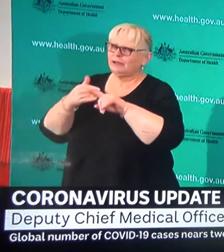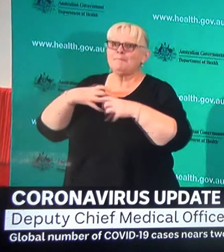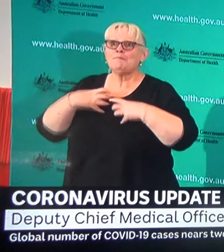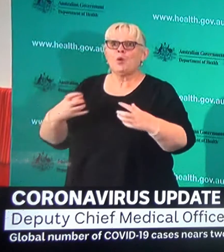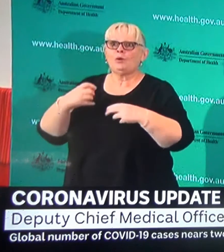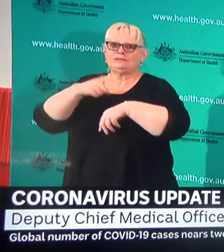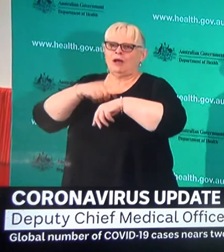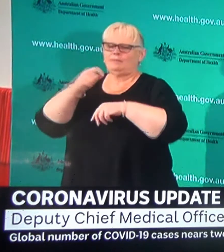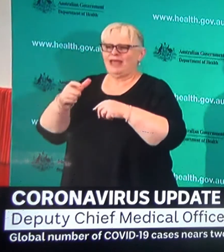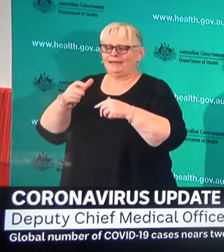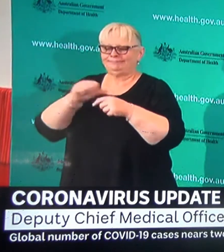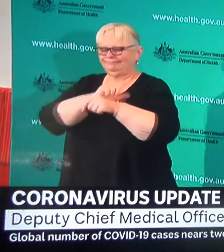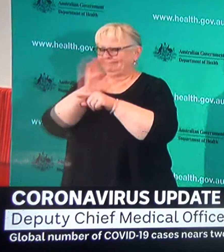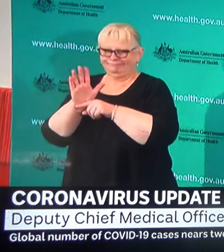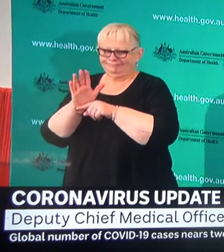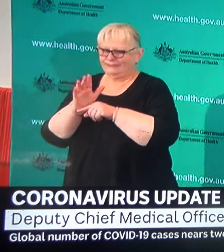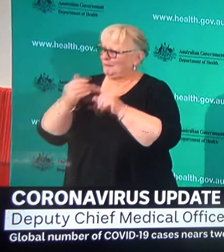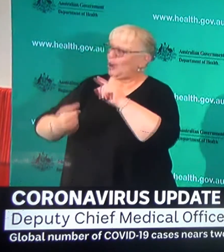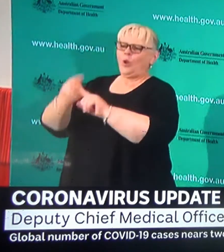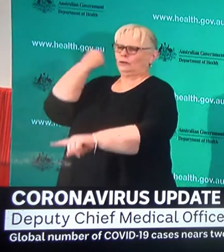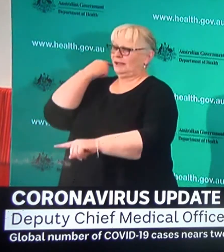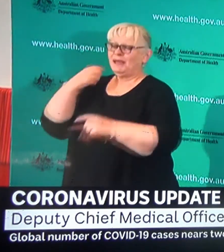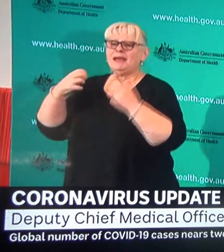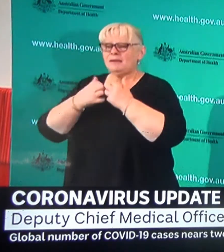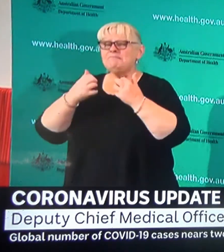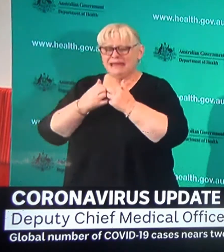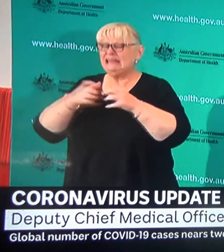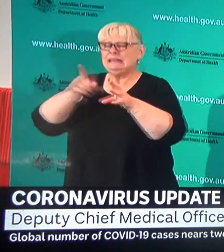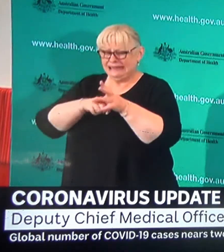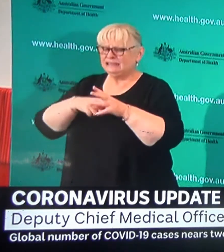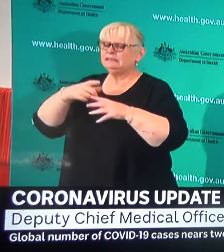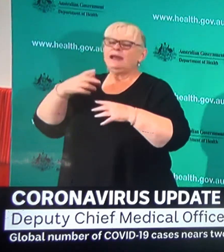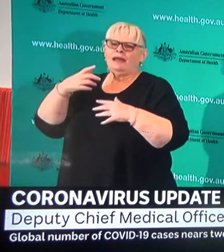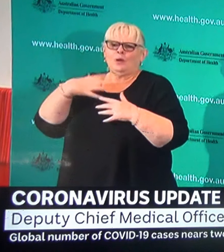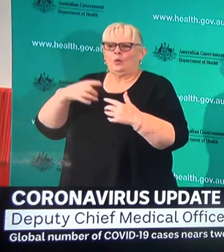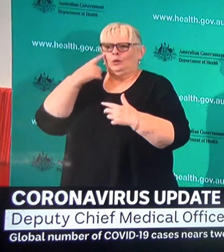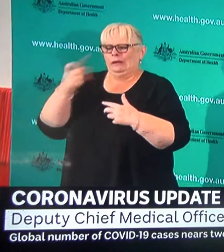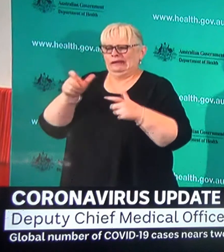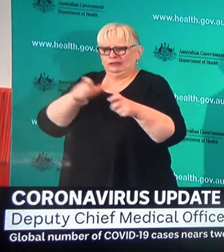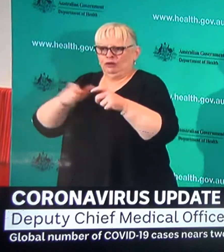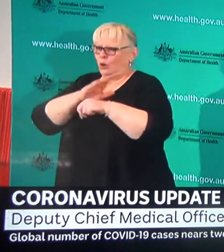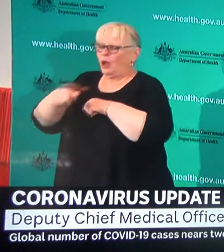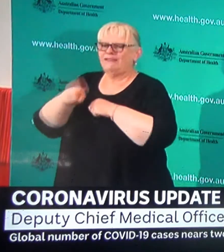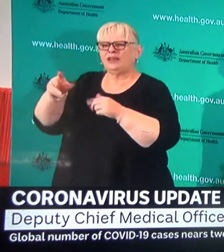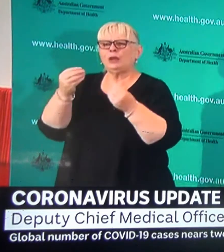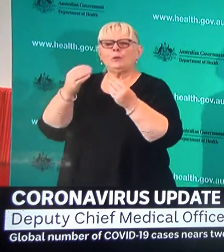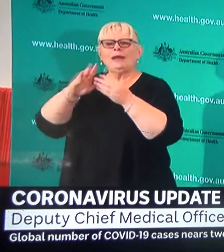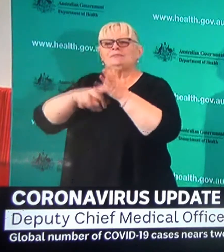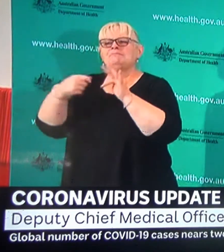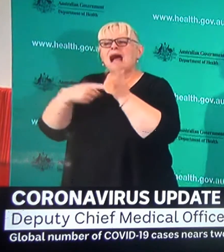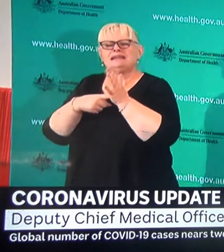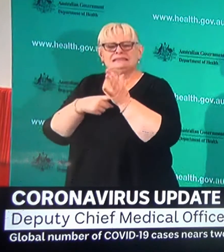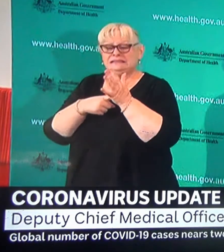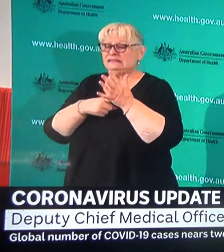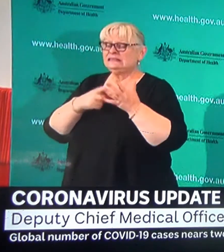outbreak. There have been calls for many years for their regulation, and there is evidence in the